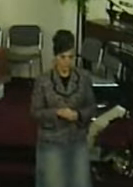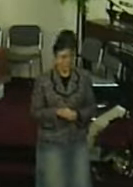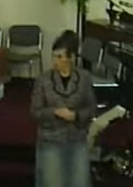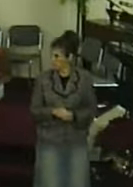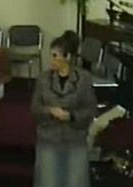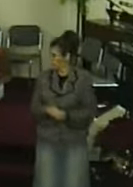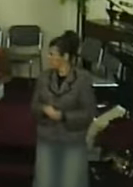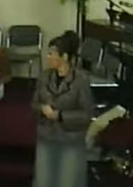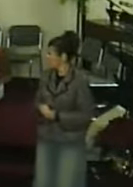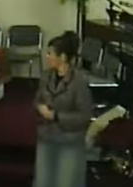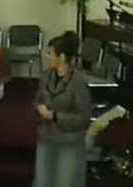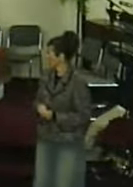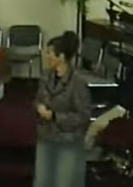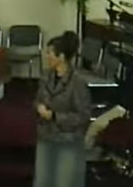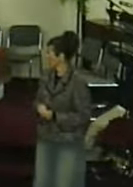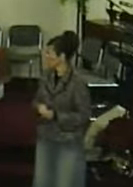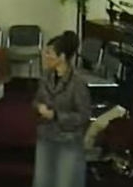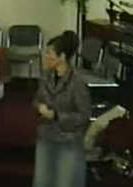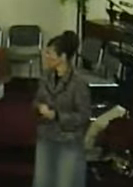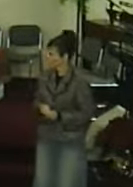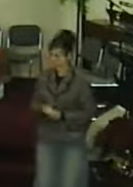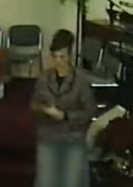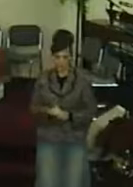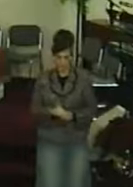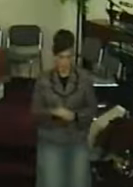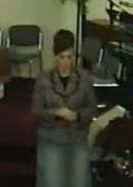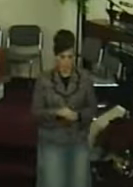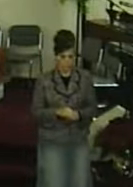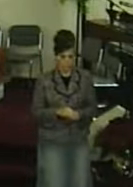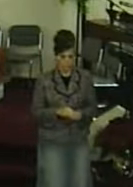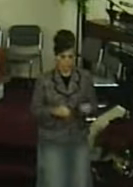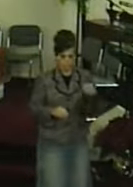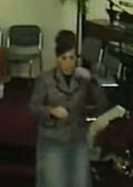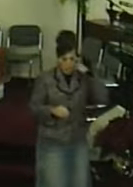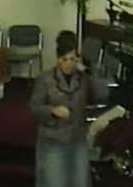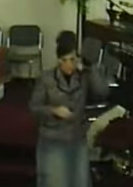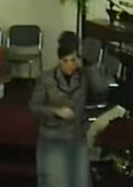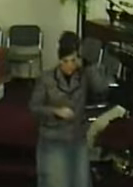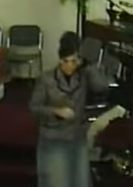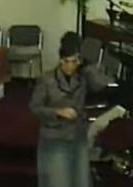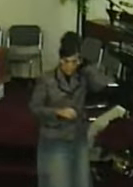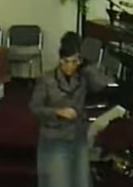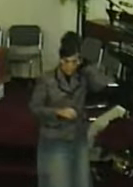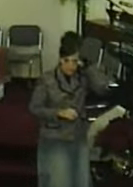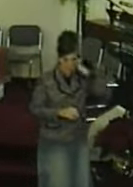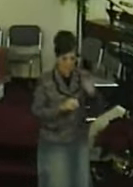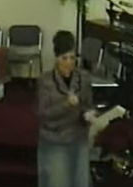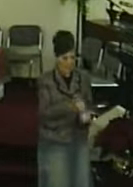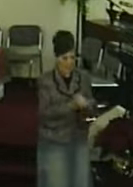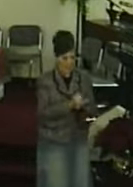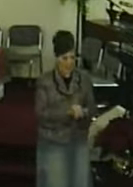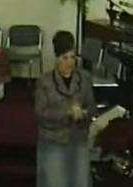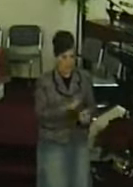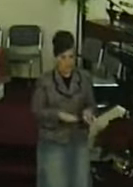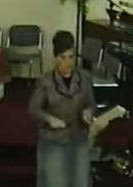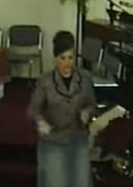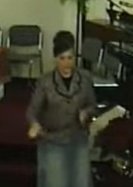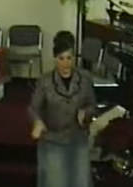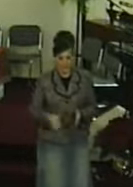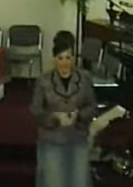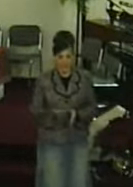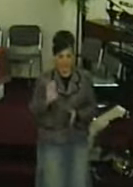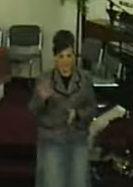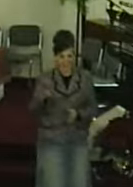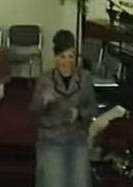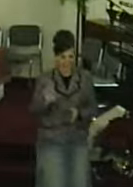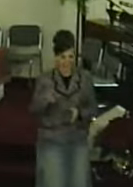you know, we understand we're a family. Family takes care of family and helps family, but we need to have something for them to do, okay? That's